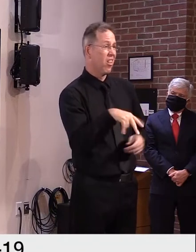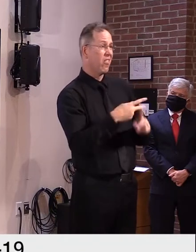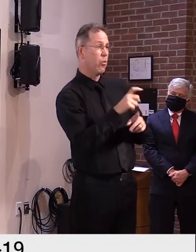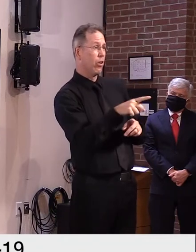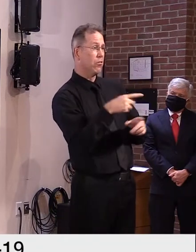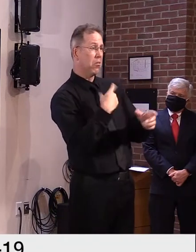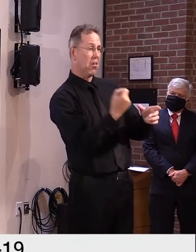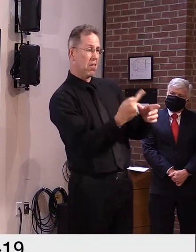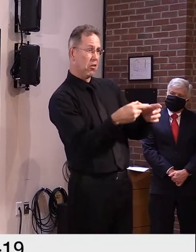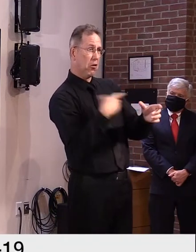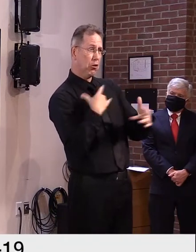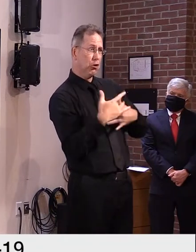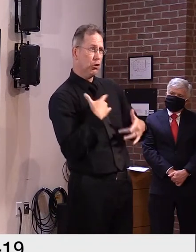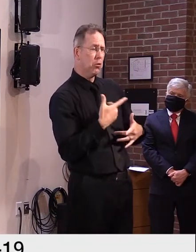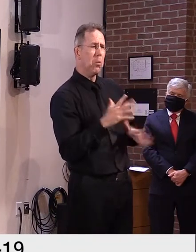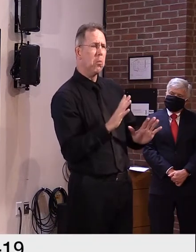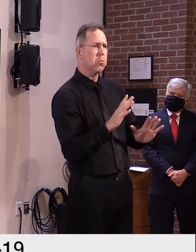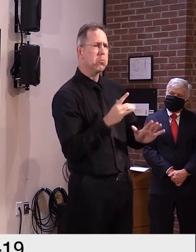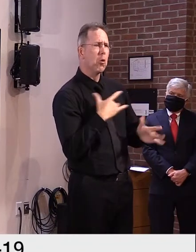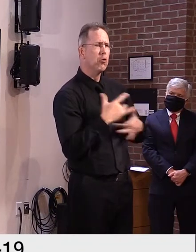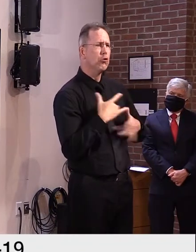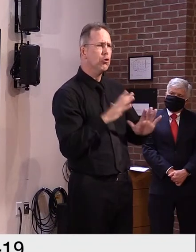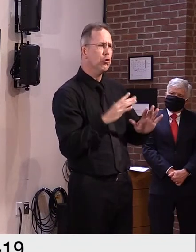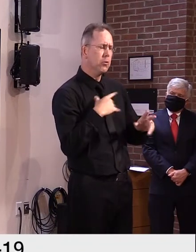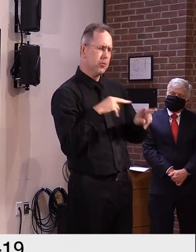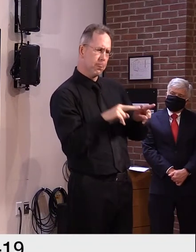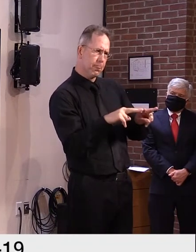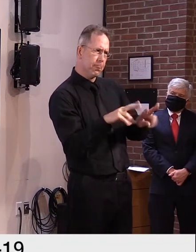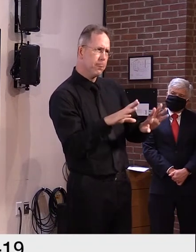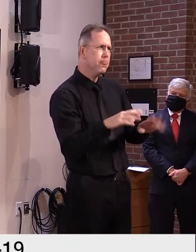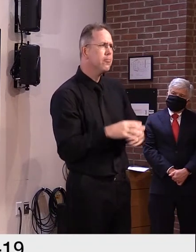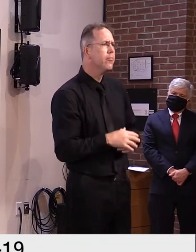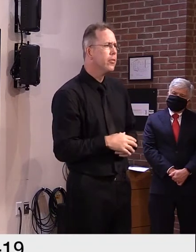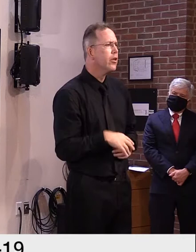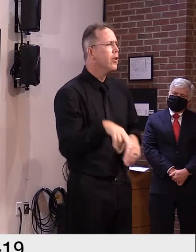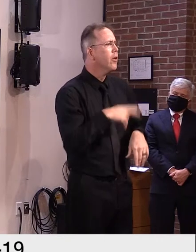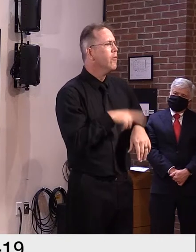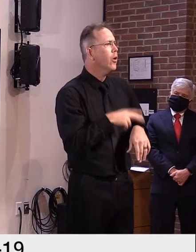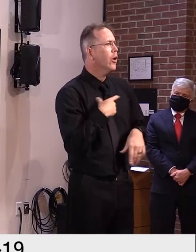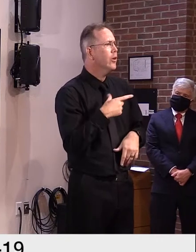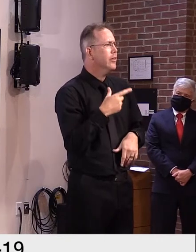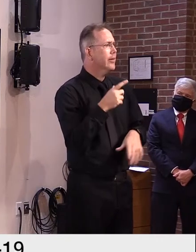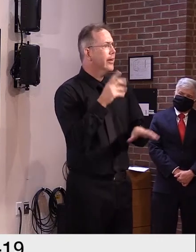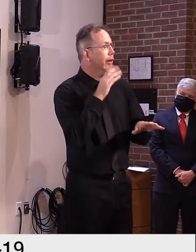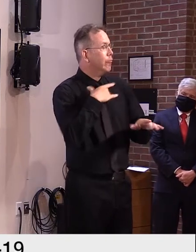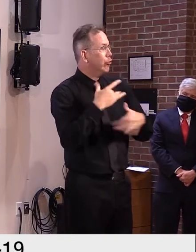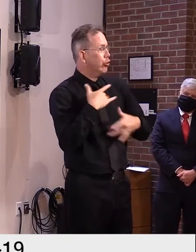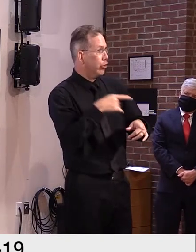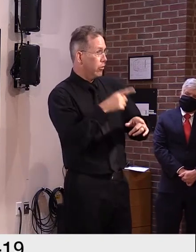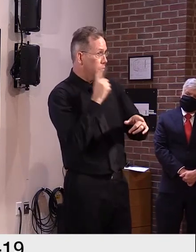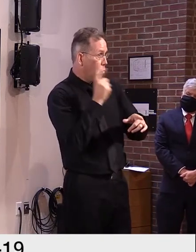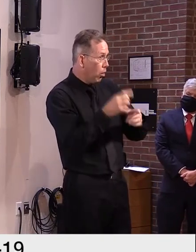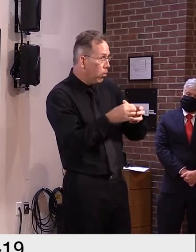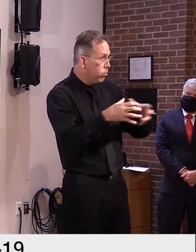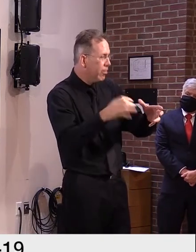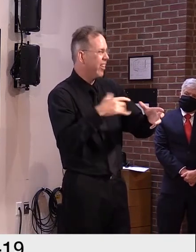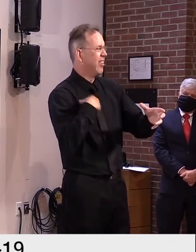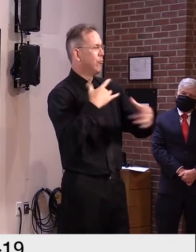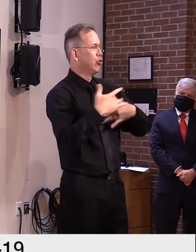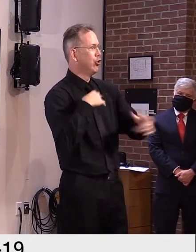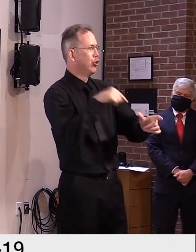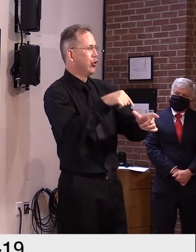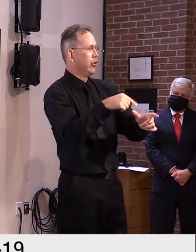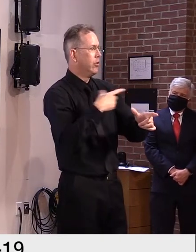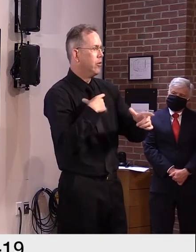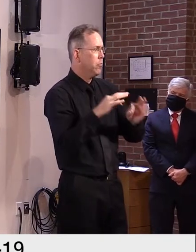point. I remain concerned about any elevation in the number of positive cases, but we're still the lowest.